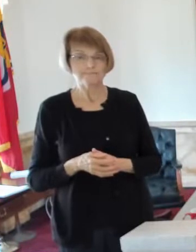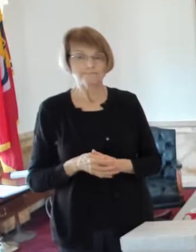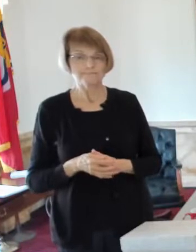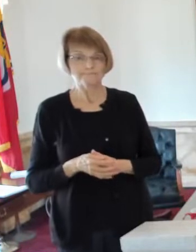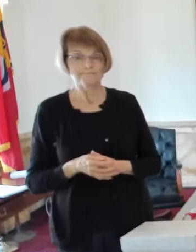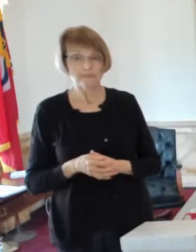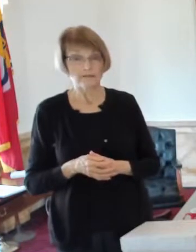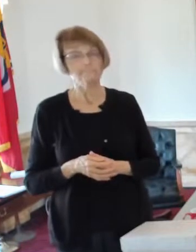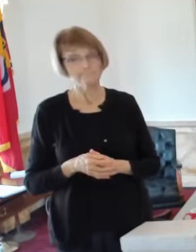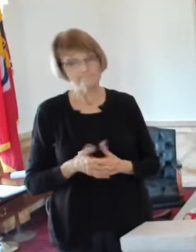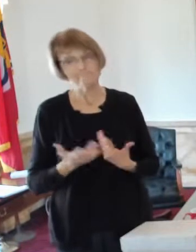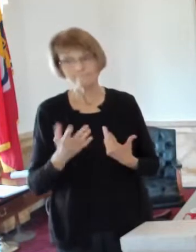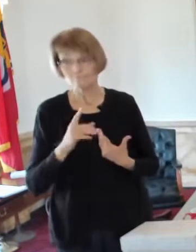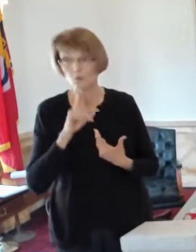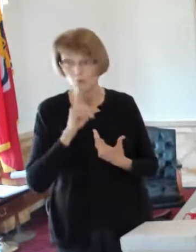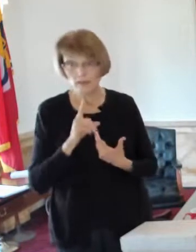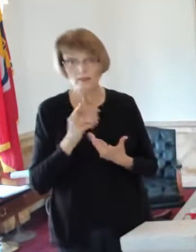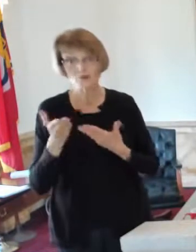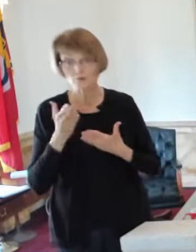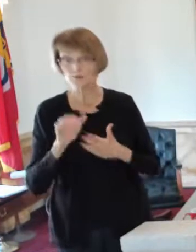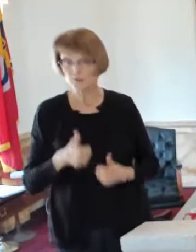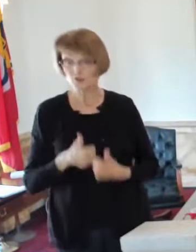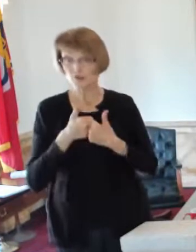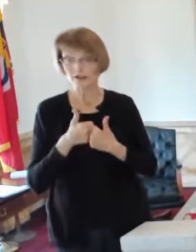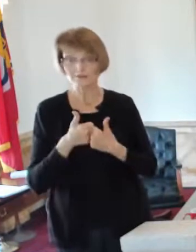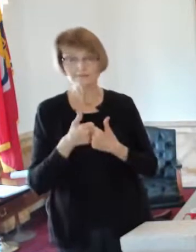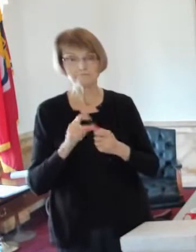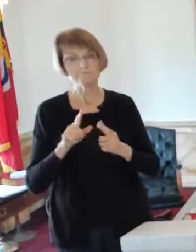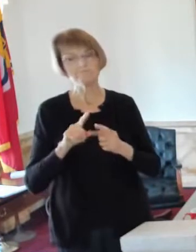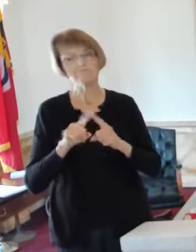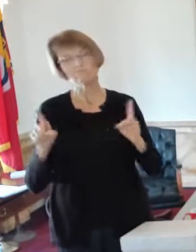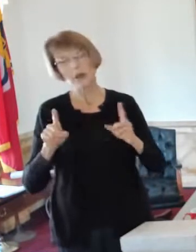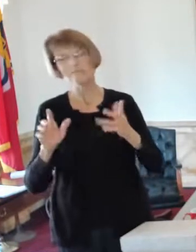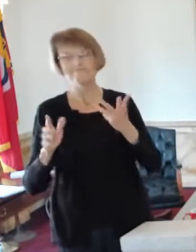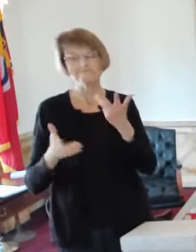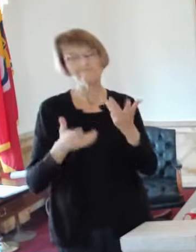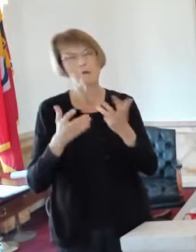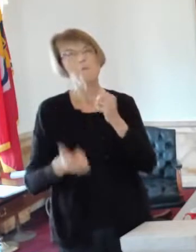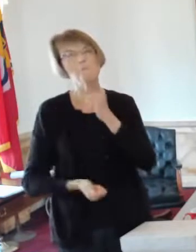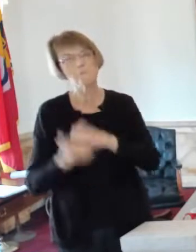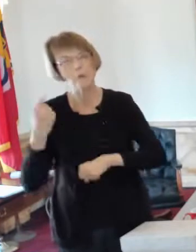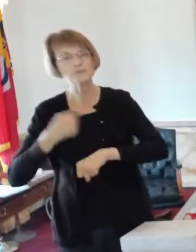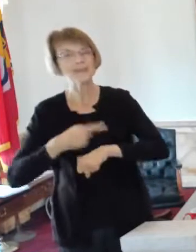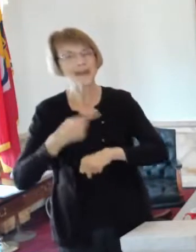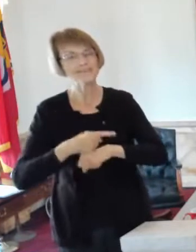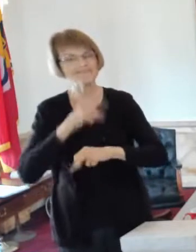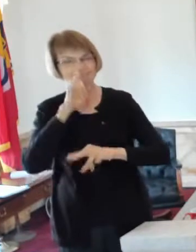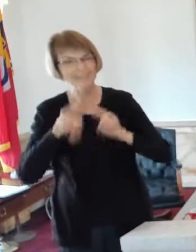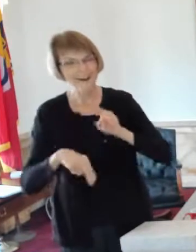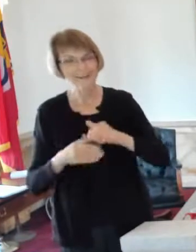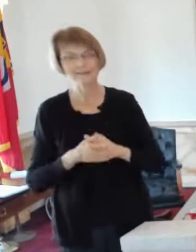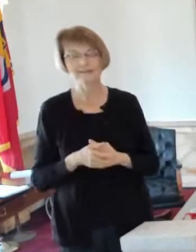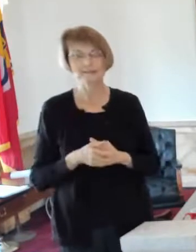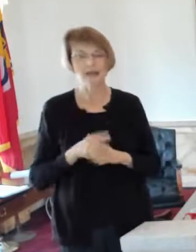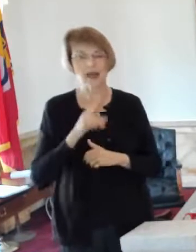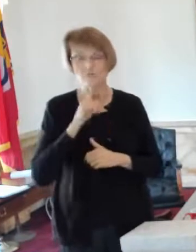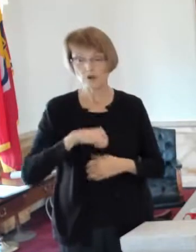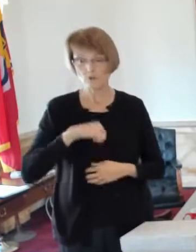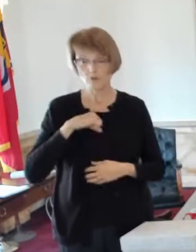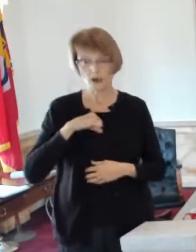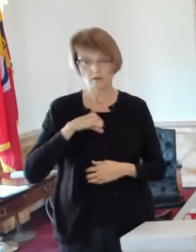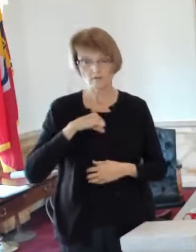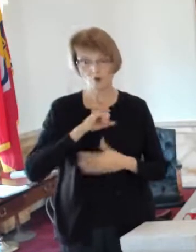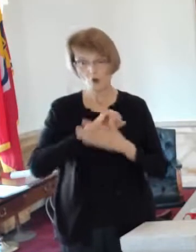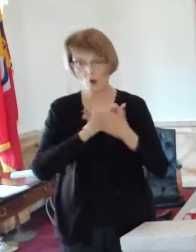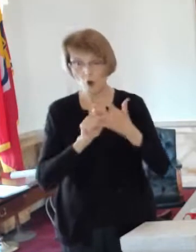been challenging, but it has been fun, 9 out of 10 days. And I'm very proud of our accomplishments. I